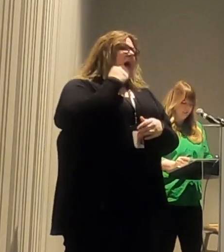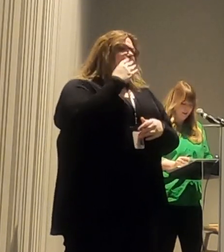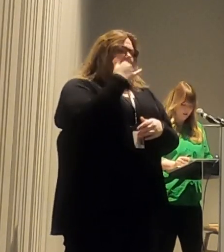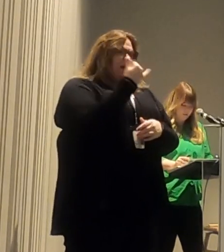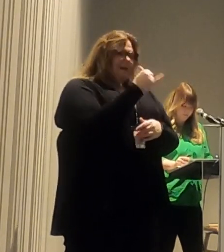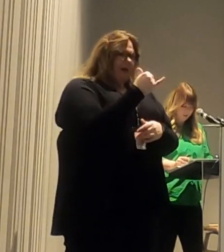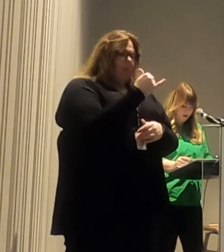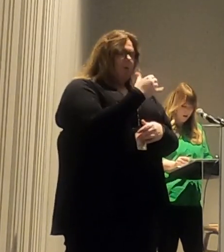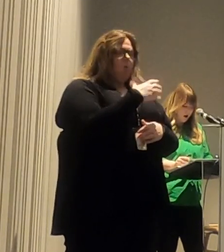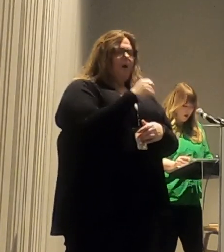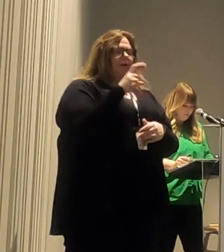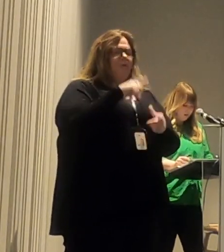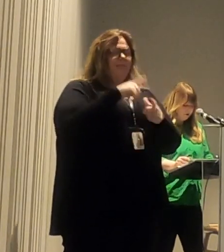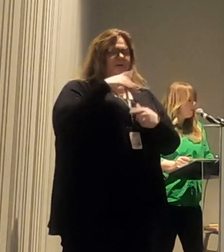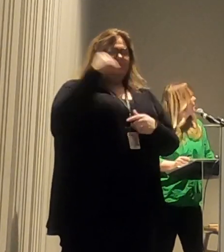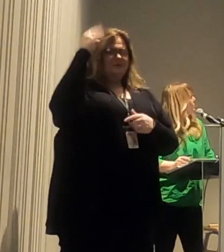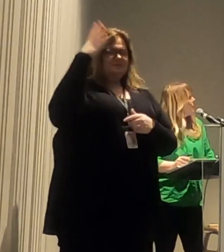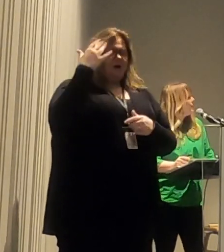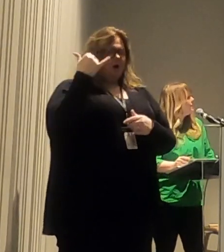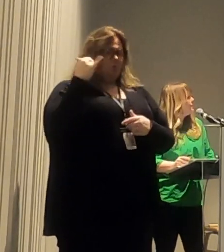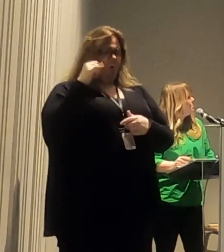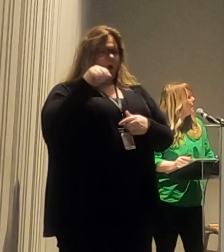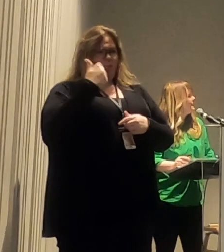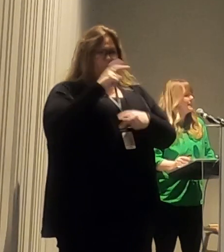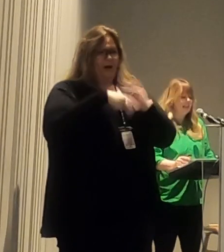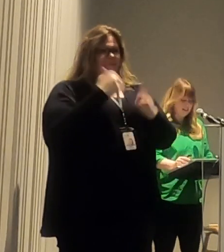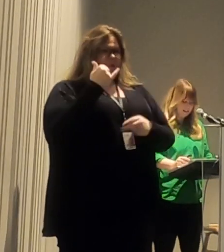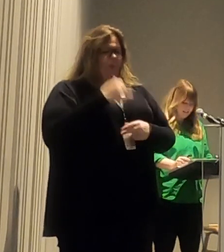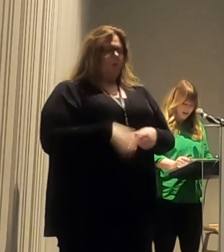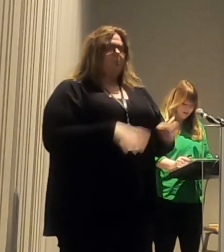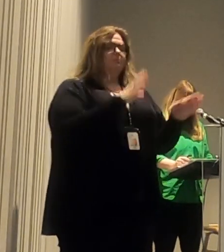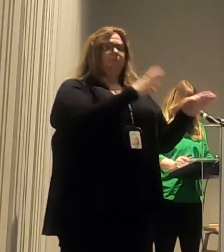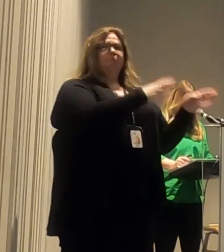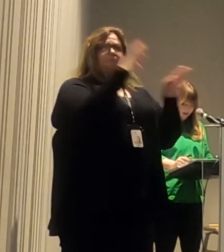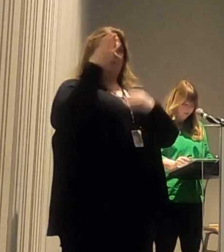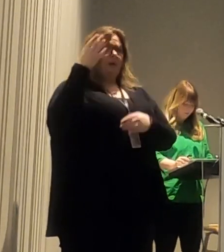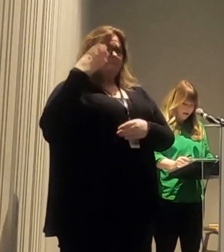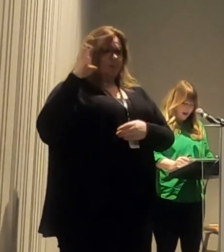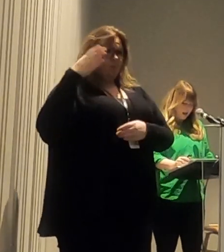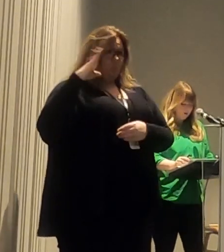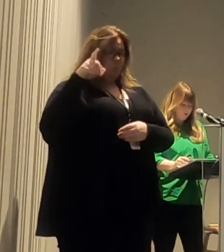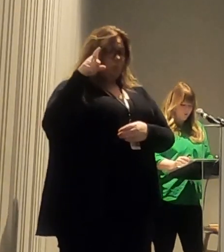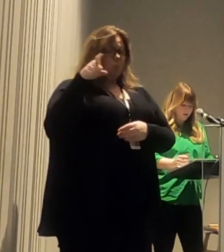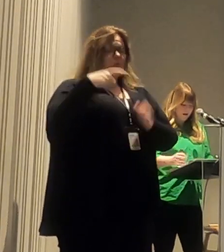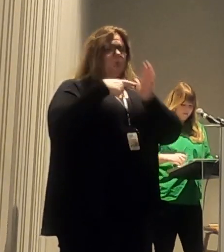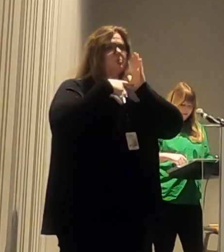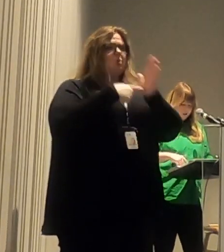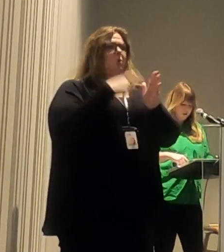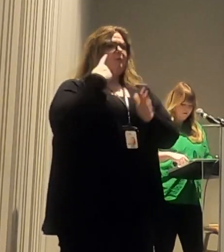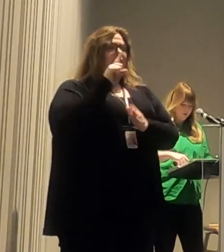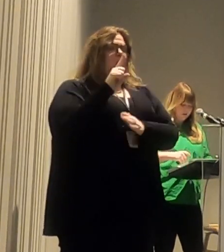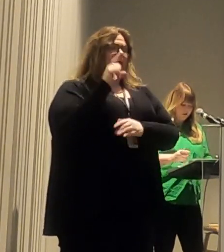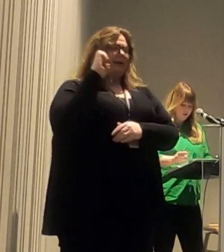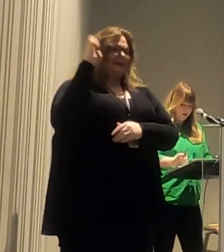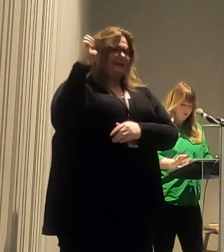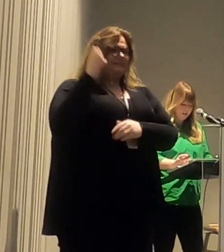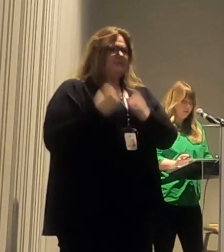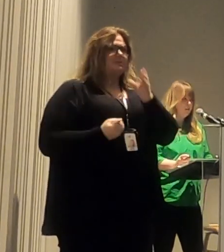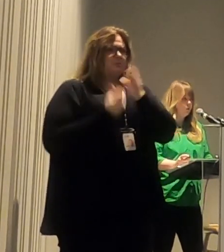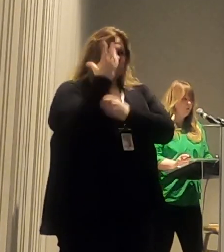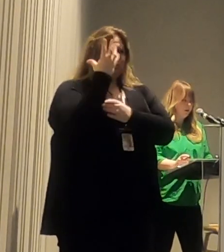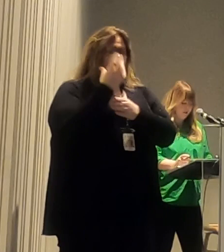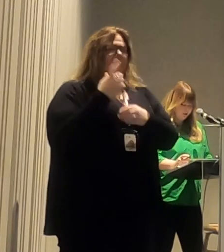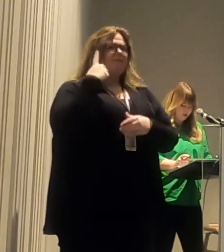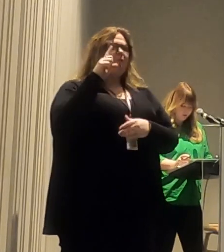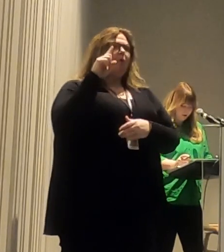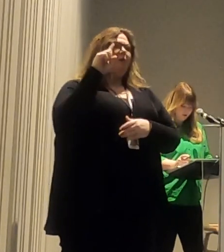wore golden yellow. Blue on the right symbolizes east and the spring, and was worn by 1st to 4th degree